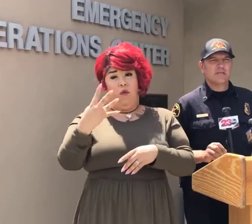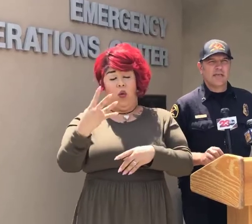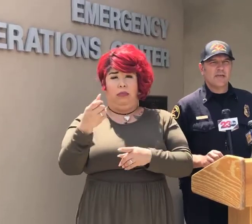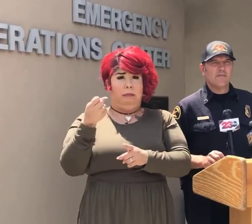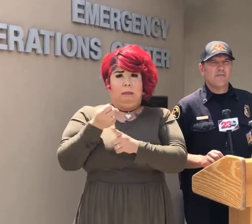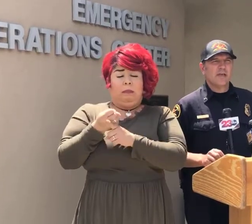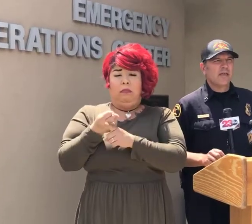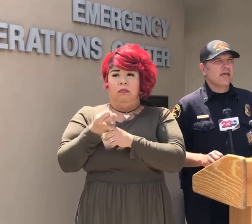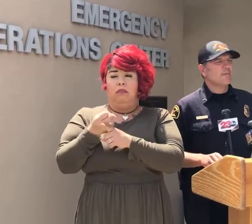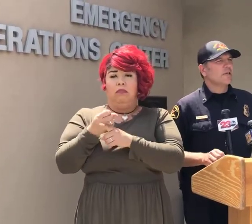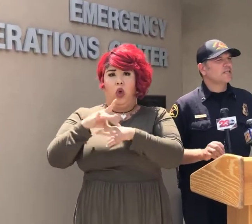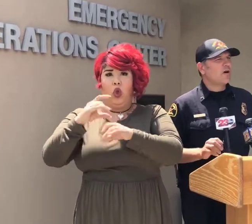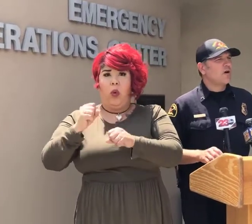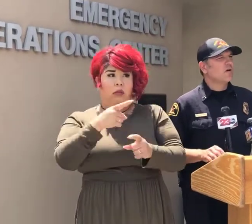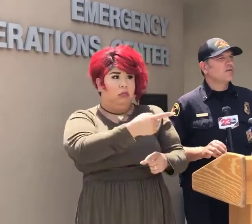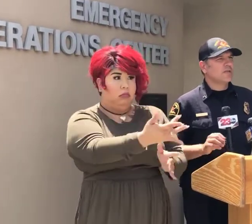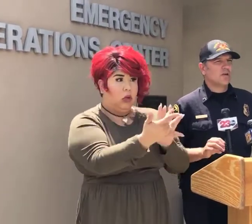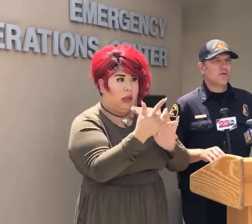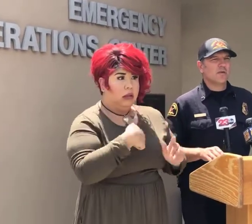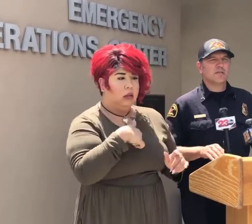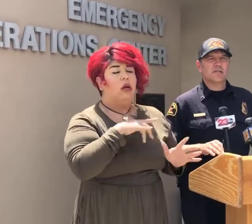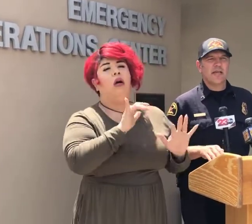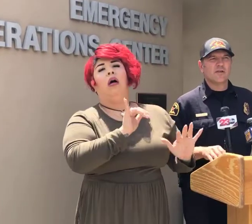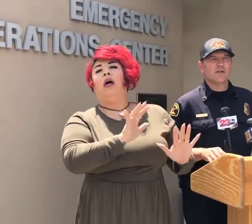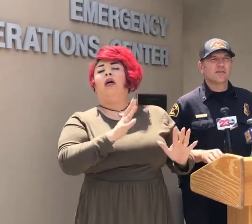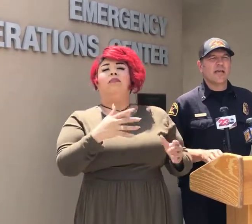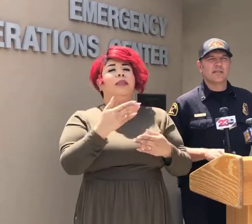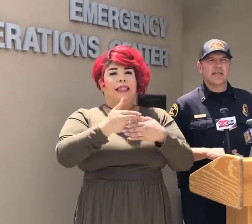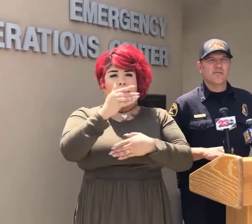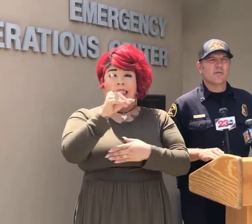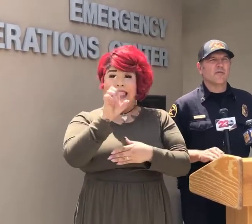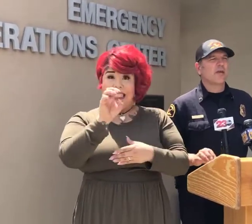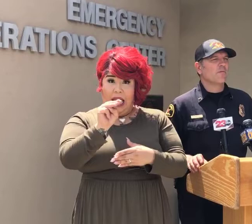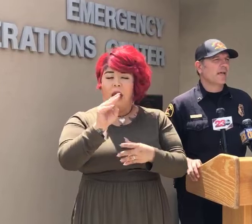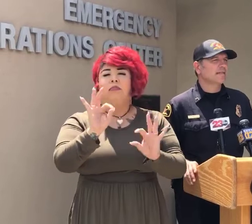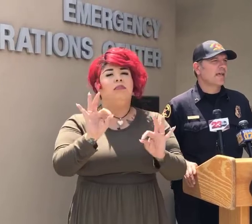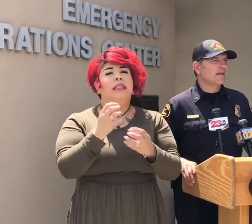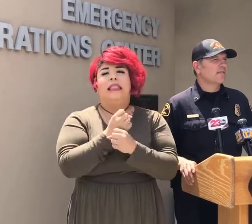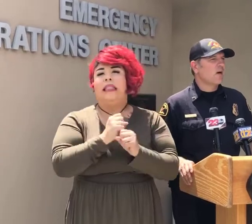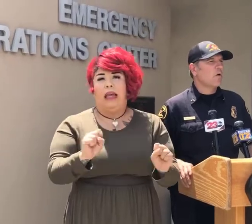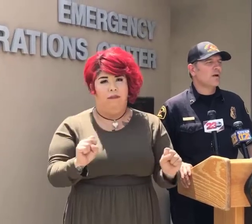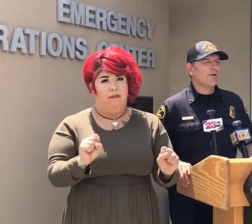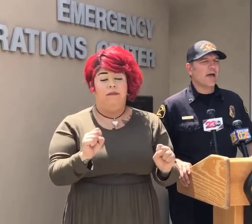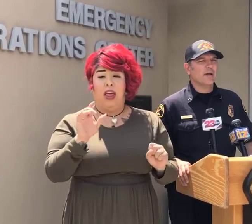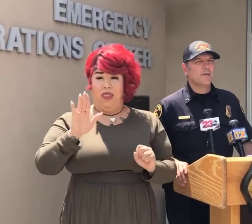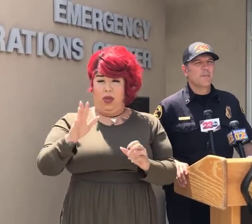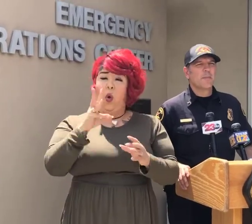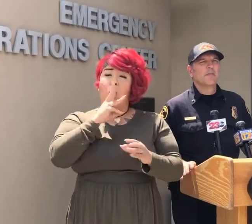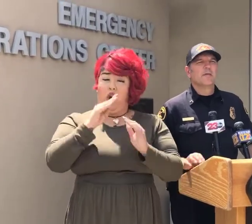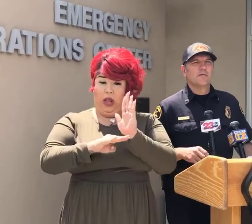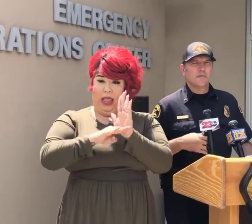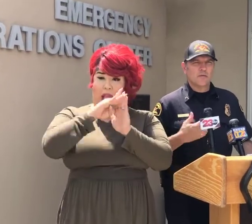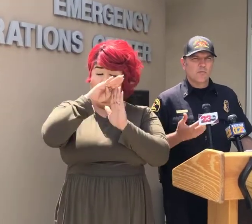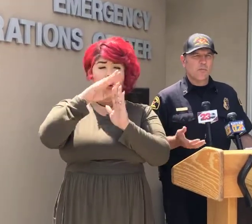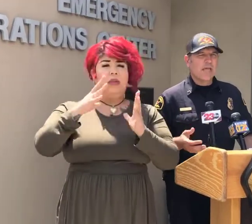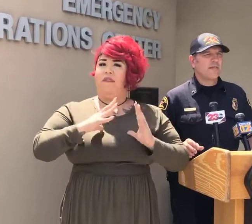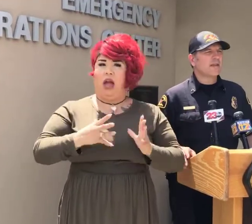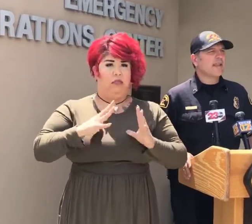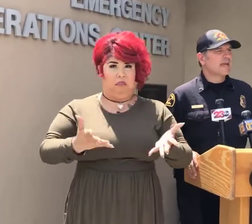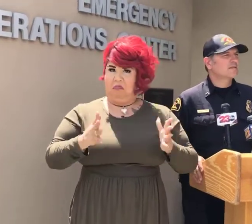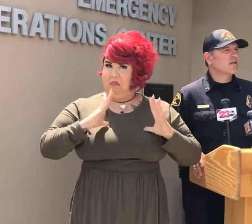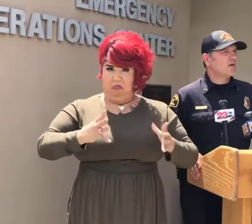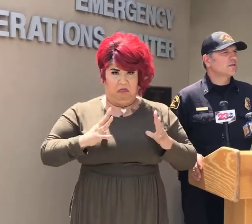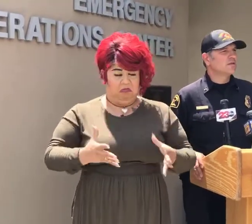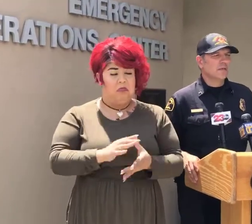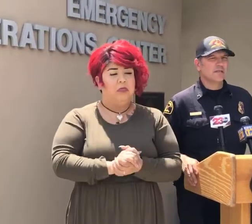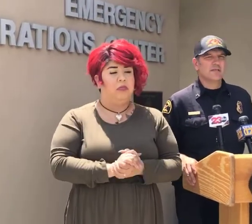dam was safe and it meets all the current standards at the level that they are maintaining that water at. When we had